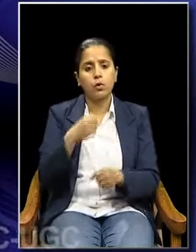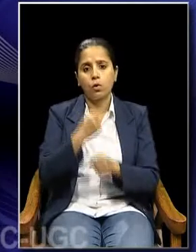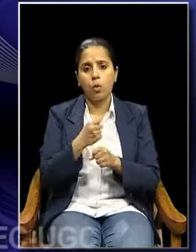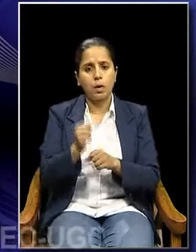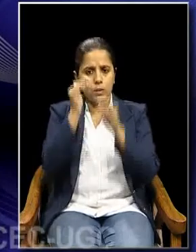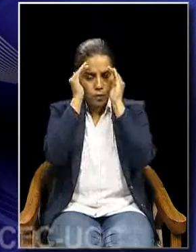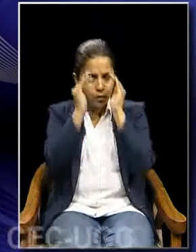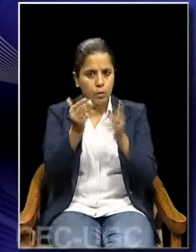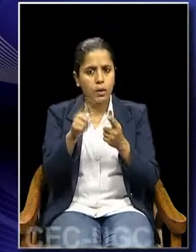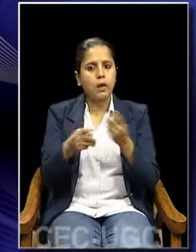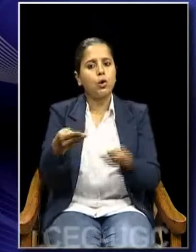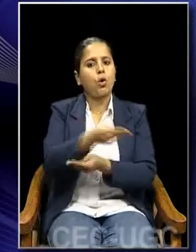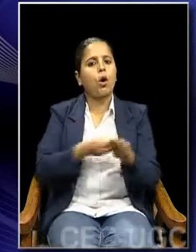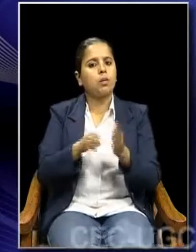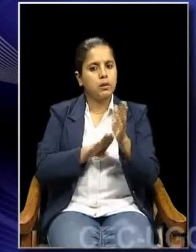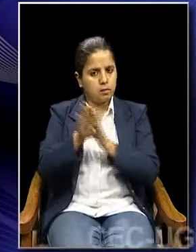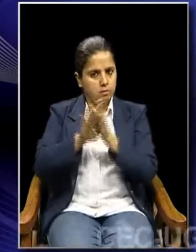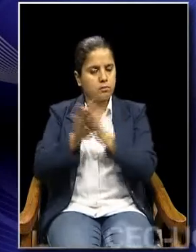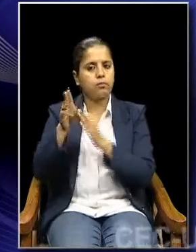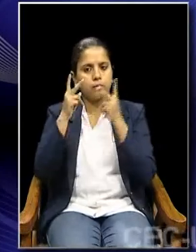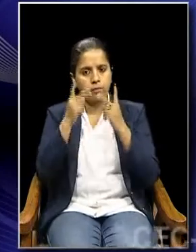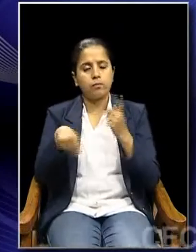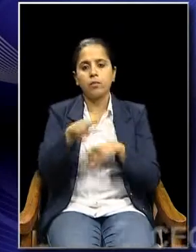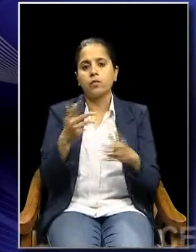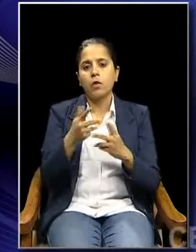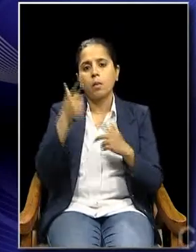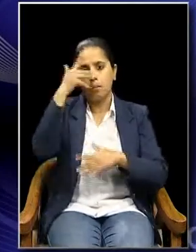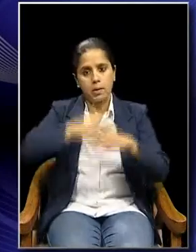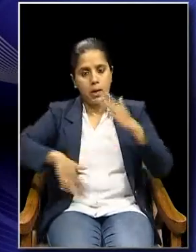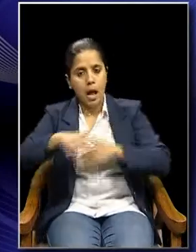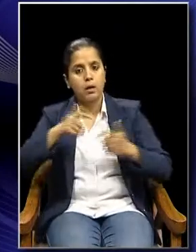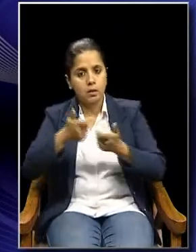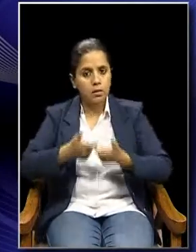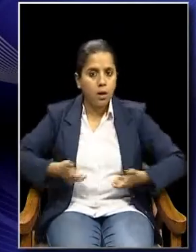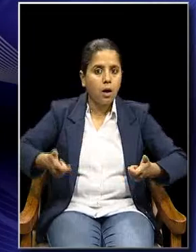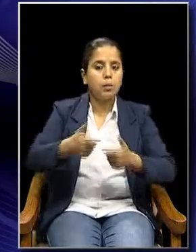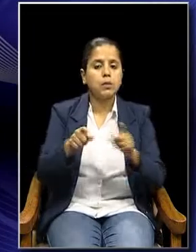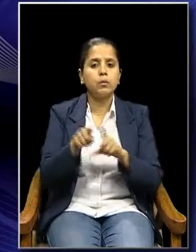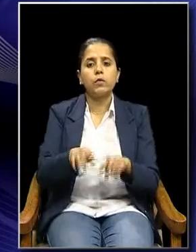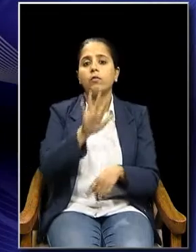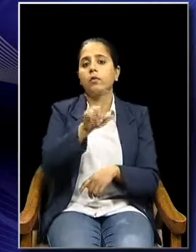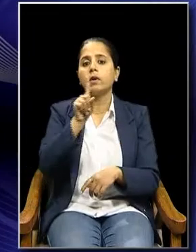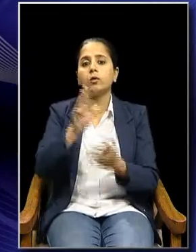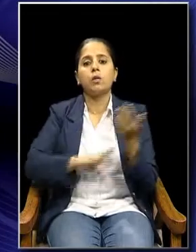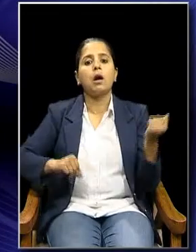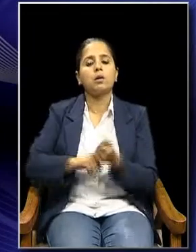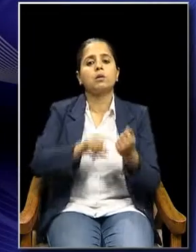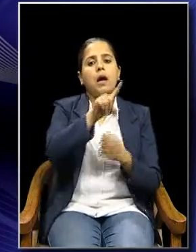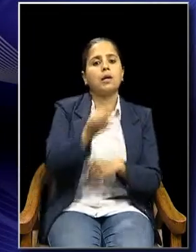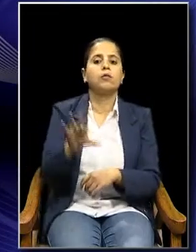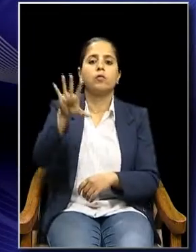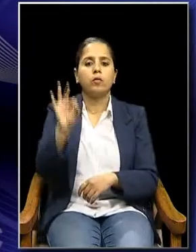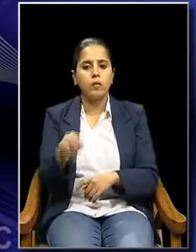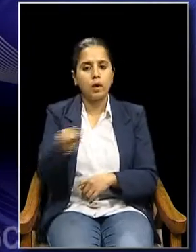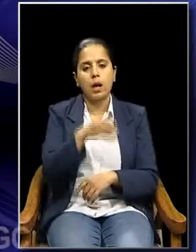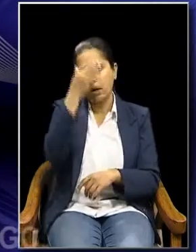focused on the economic development, and how the Planning Commission on 15th March 1950, with